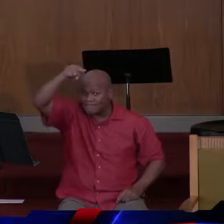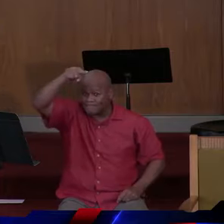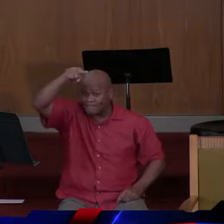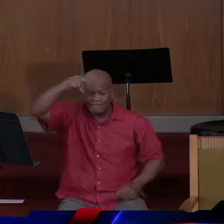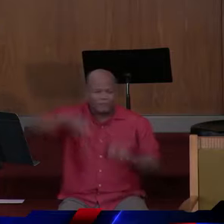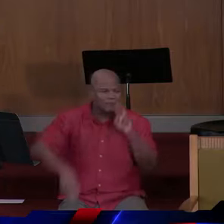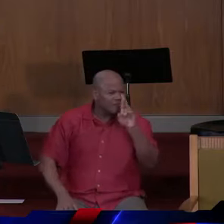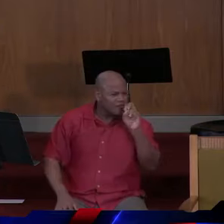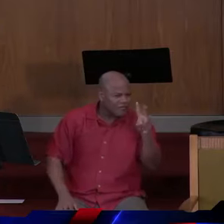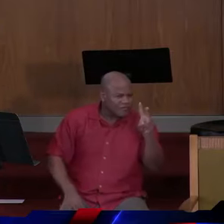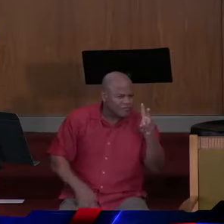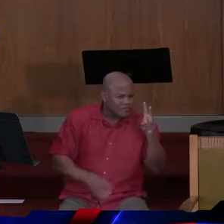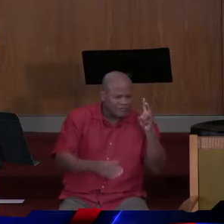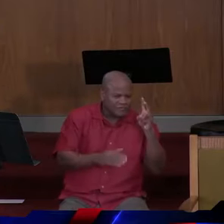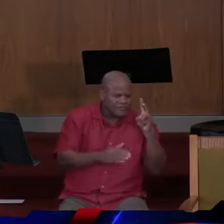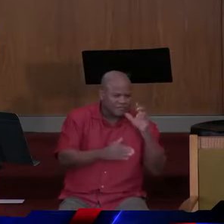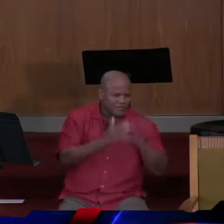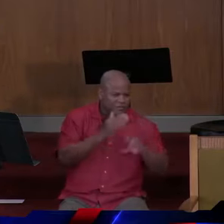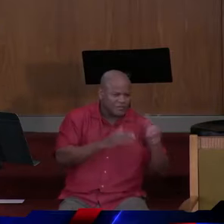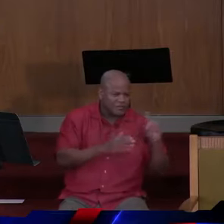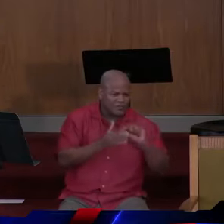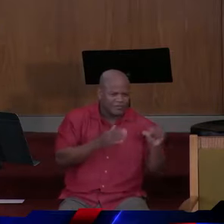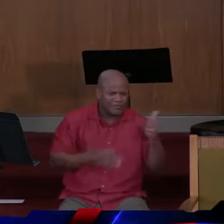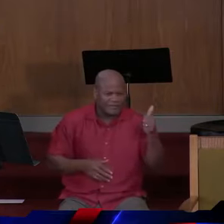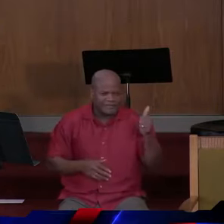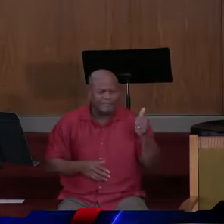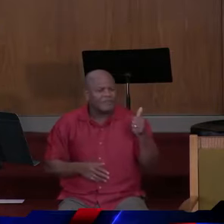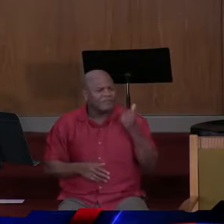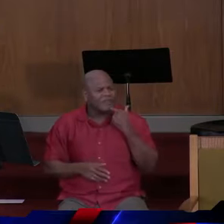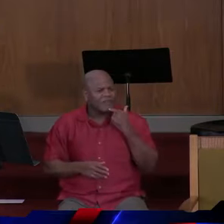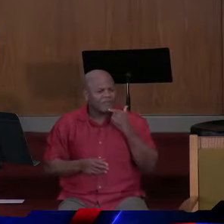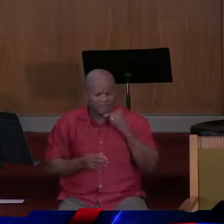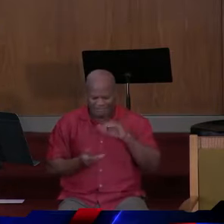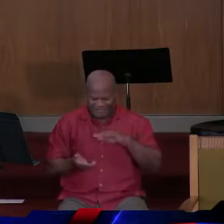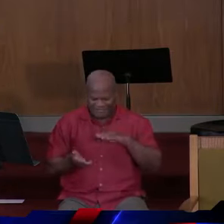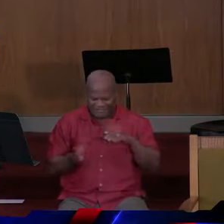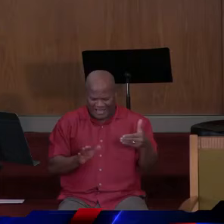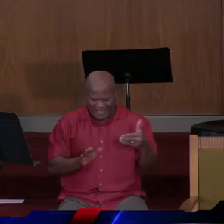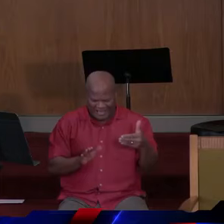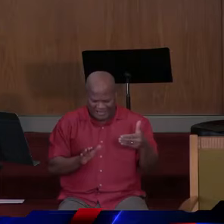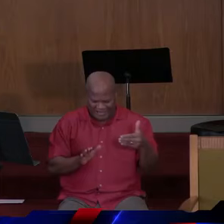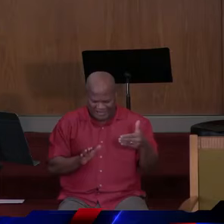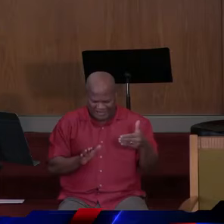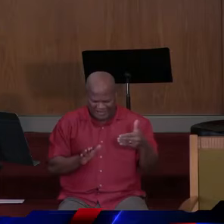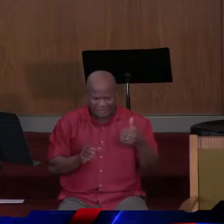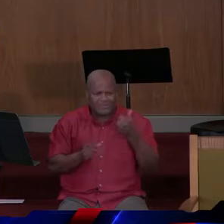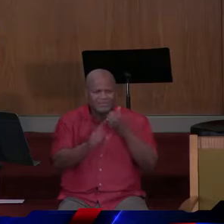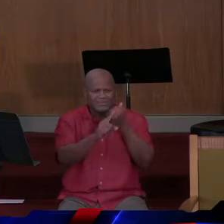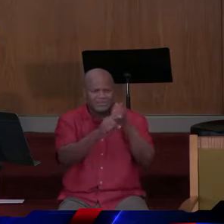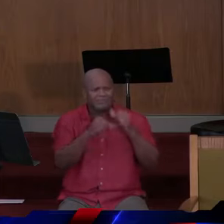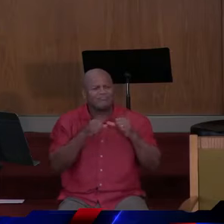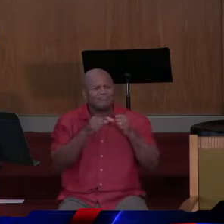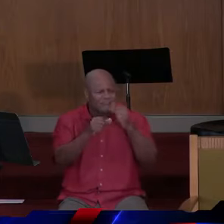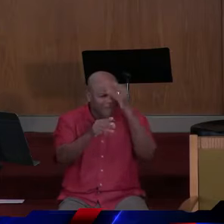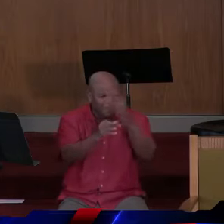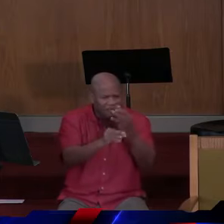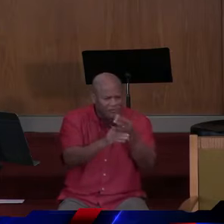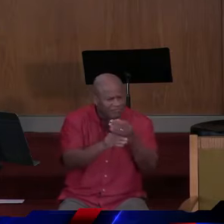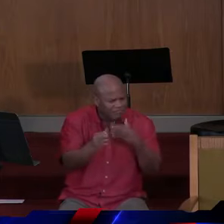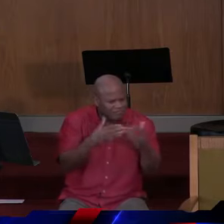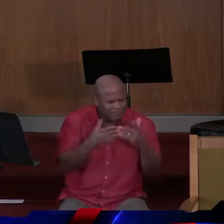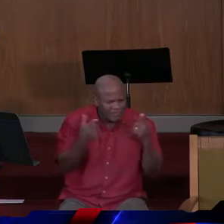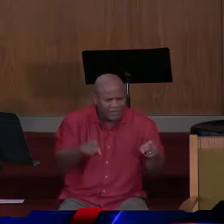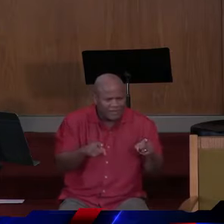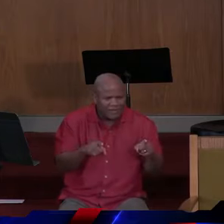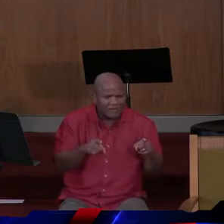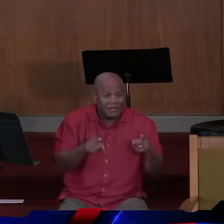Revelation 2:10 says, be faithful unto death. Watch this. And I will give you